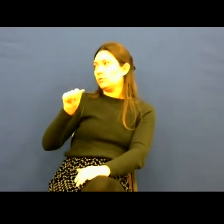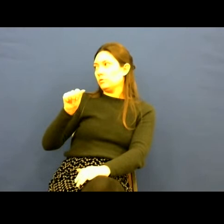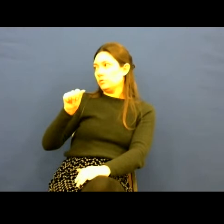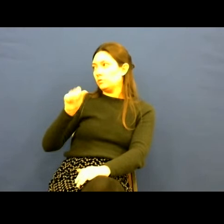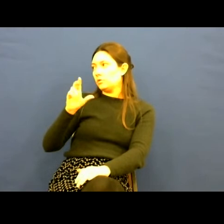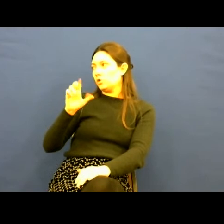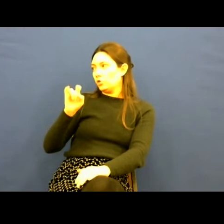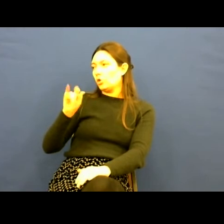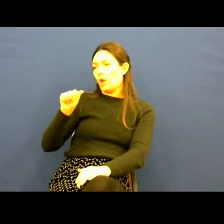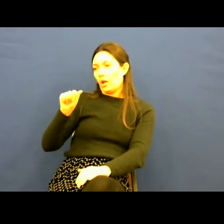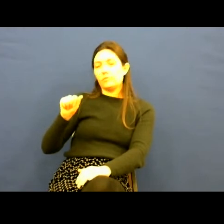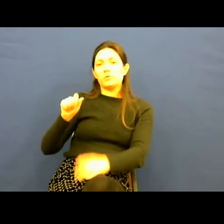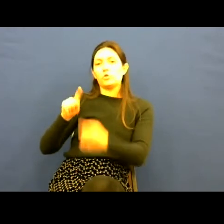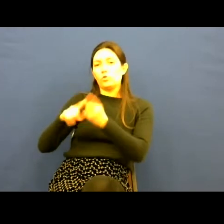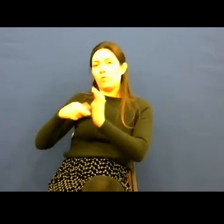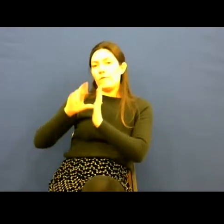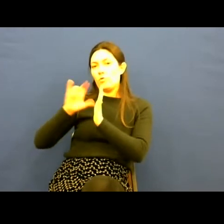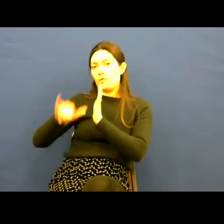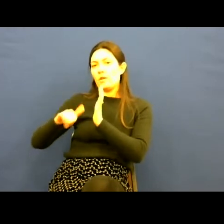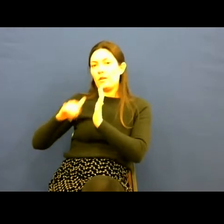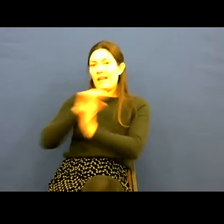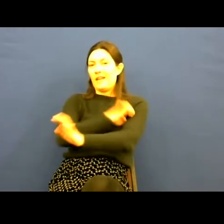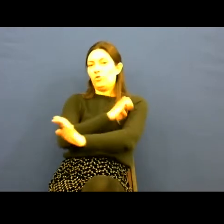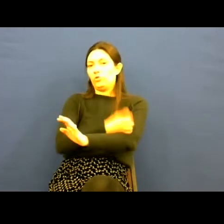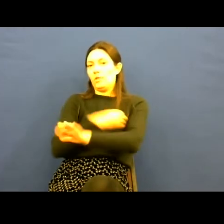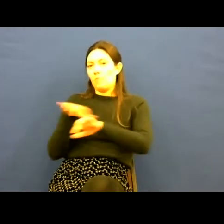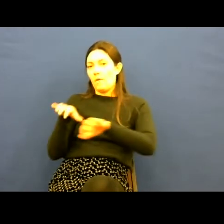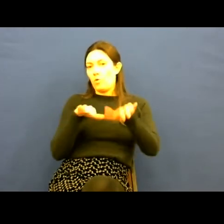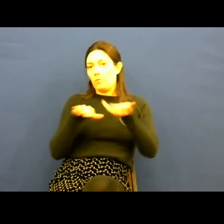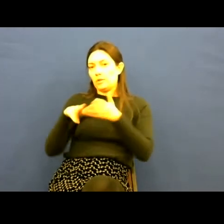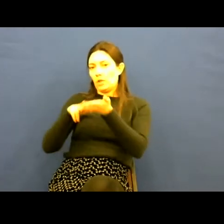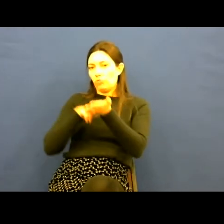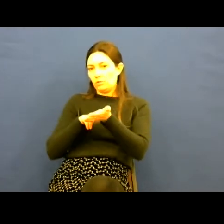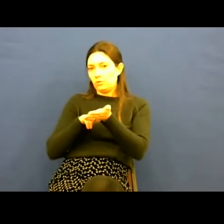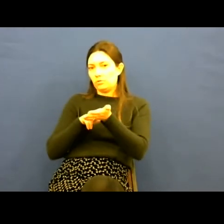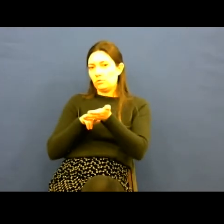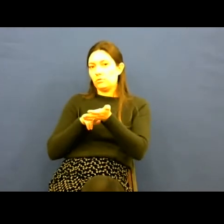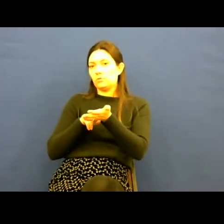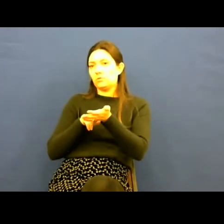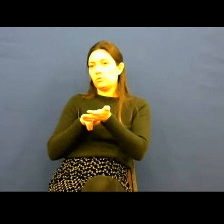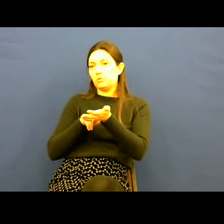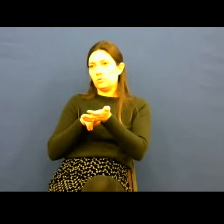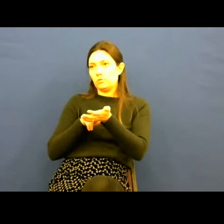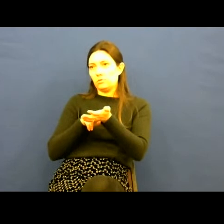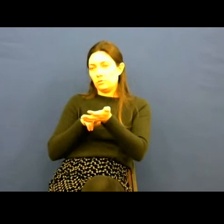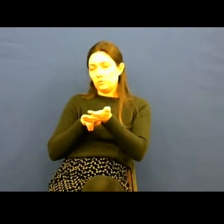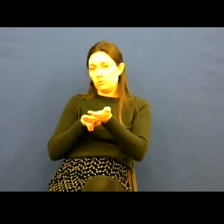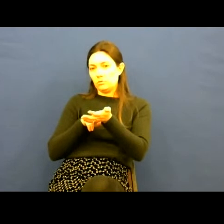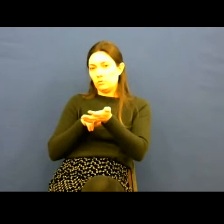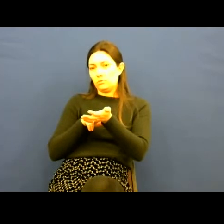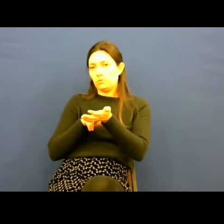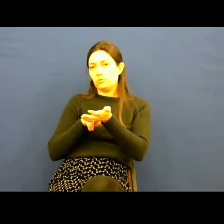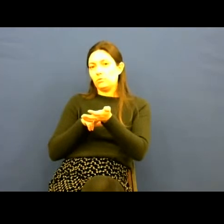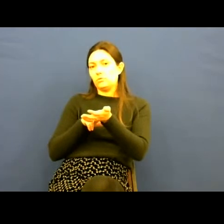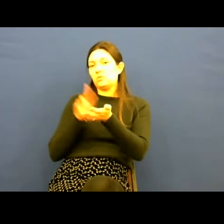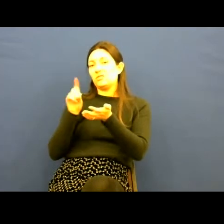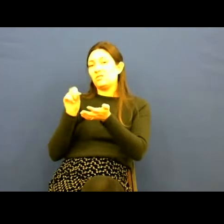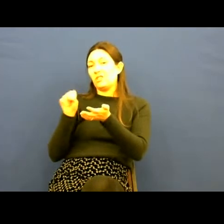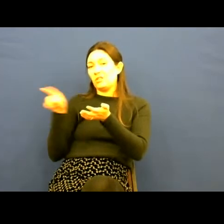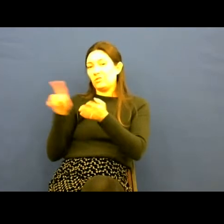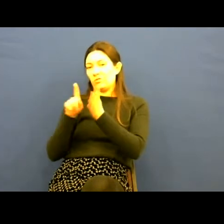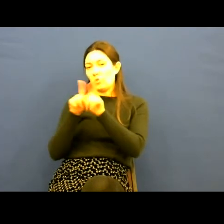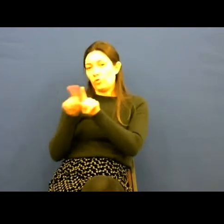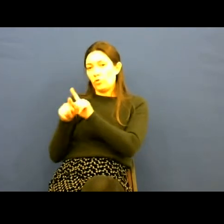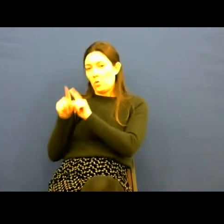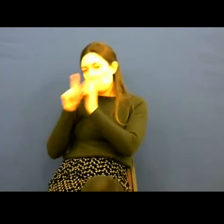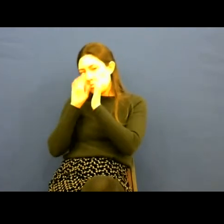energy performance contract. Don was also seeing if there are attorneys who have expertise in